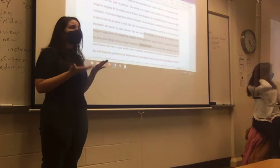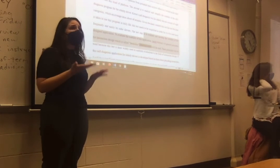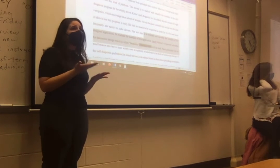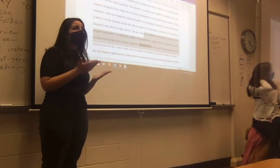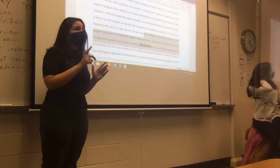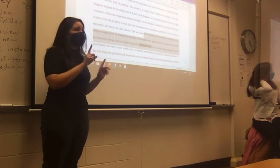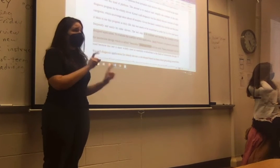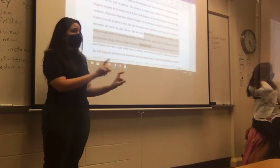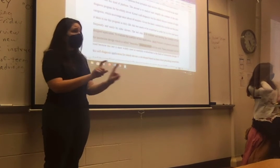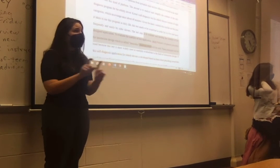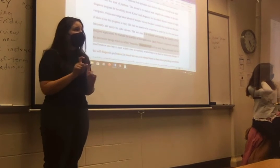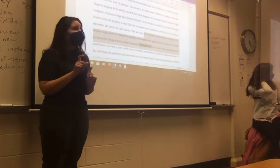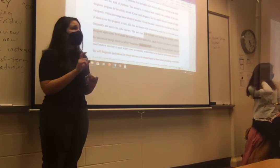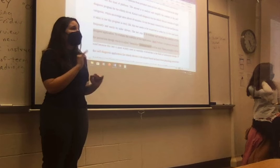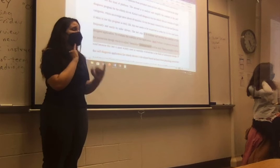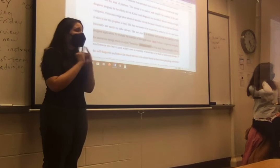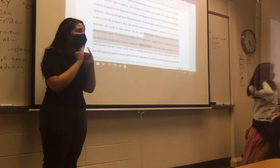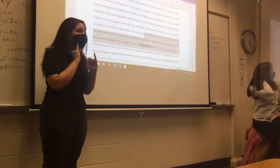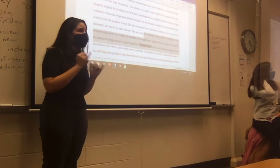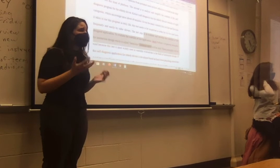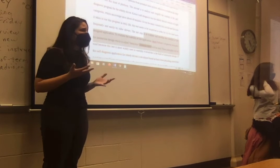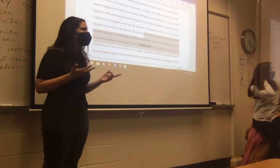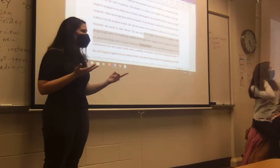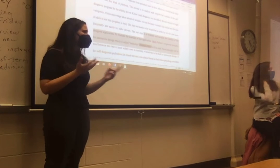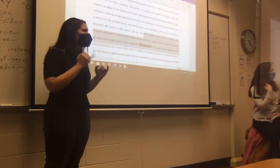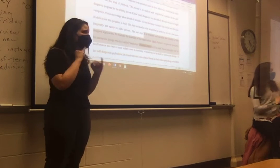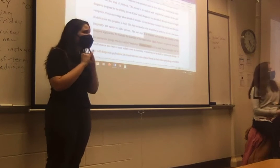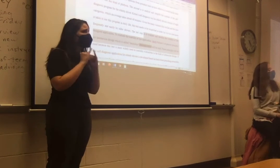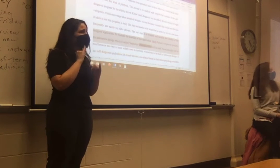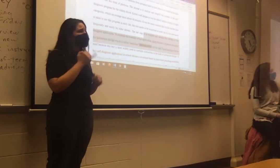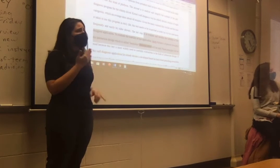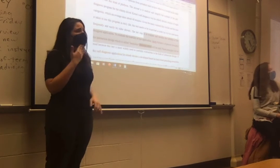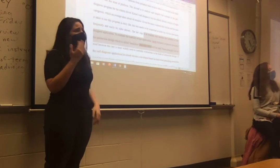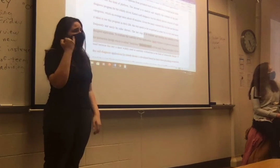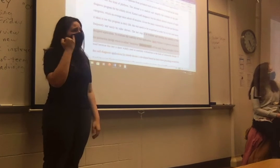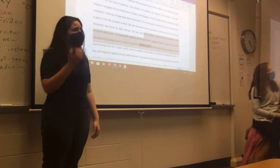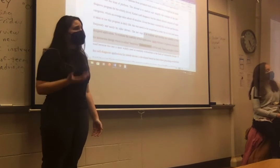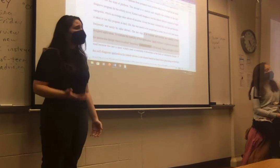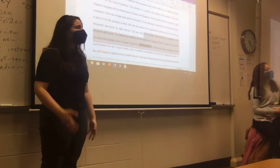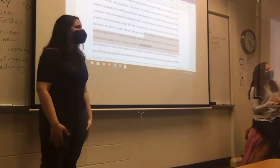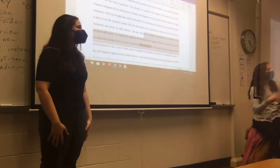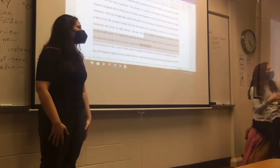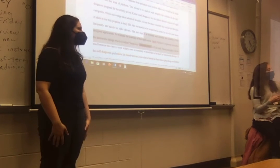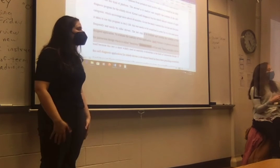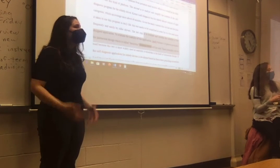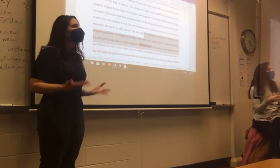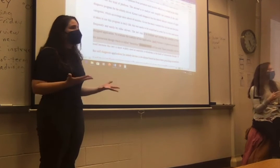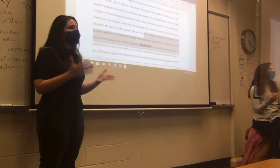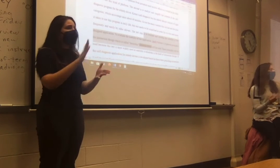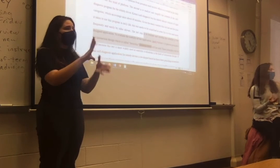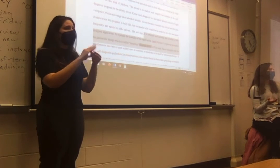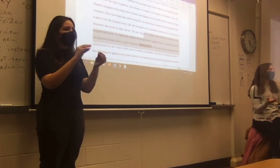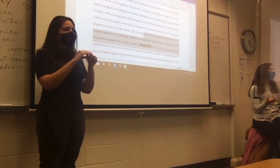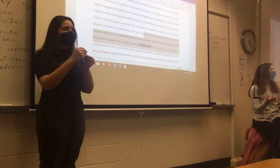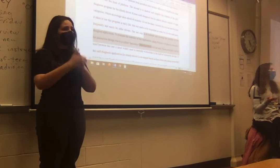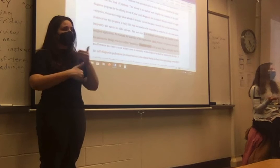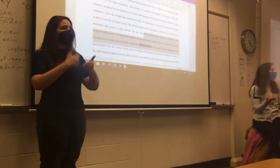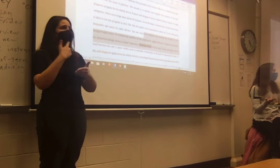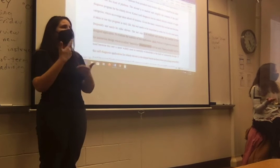or an interview. Maybe interview. So you could say, maybe I'll interview them, and you don't have to include all the questions on